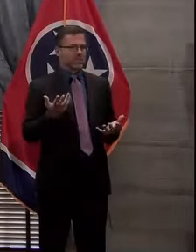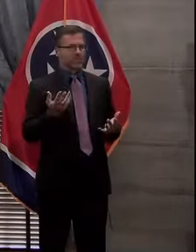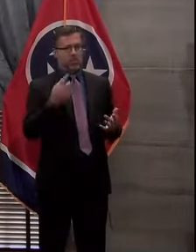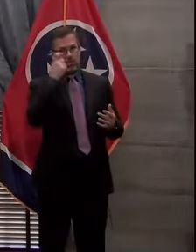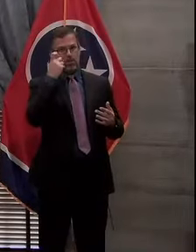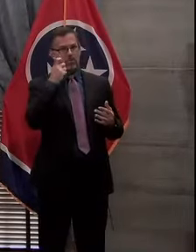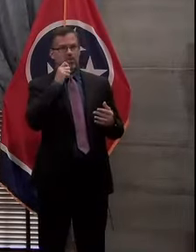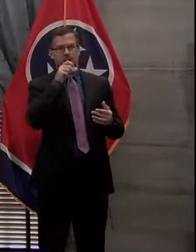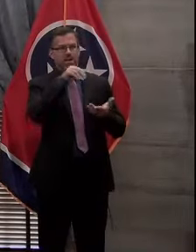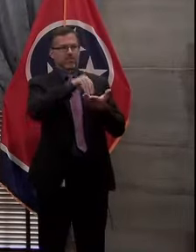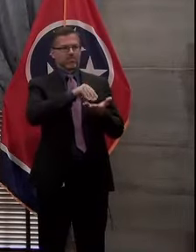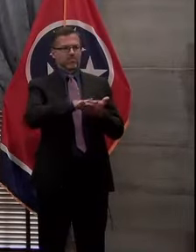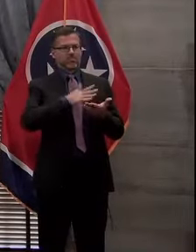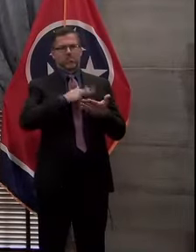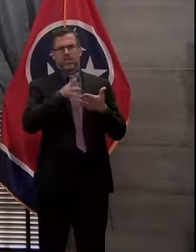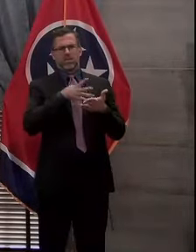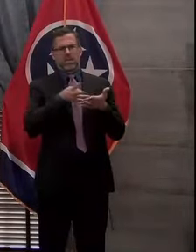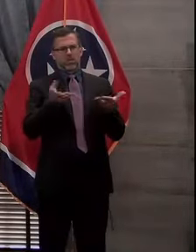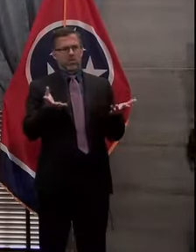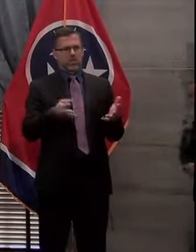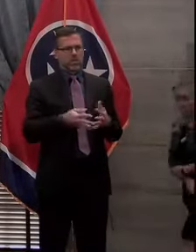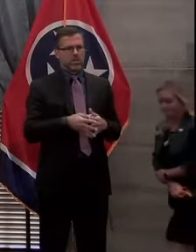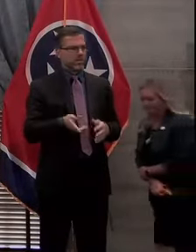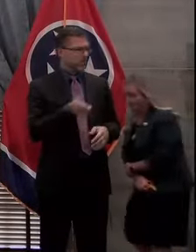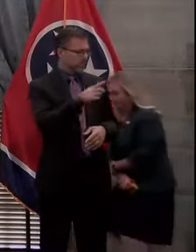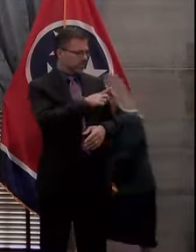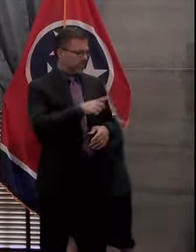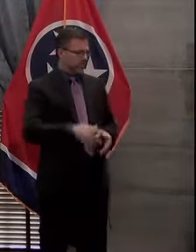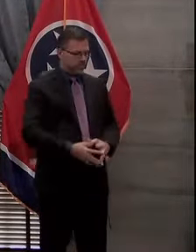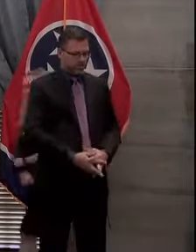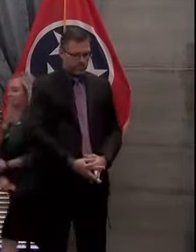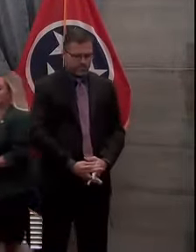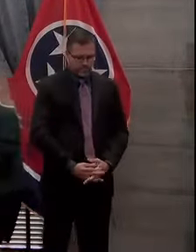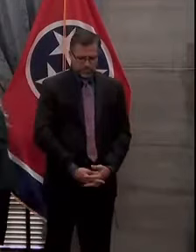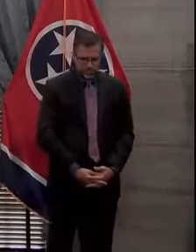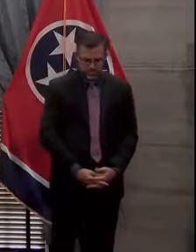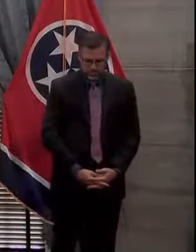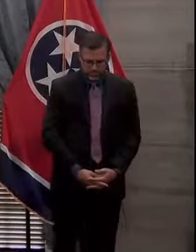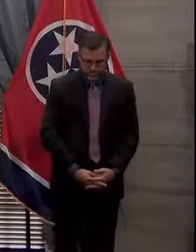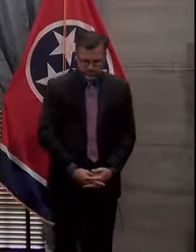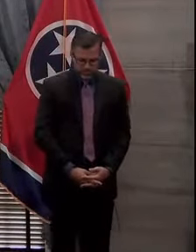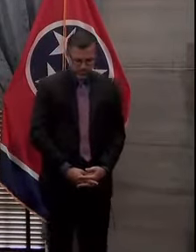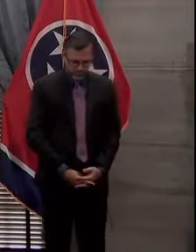scheduling. And you had a question for Dr. Pearson?